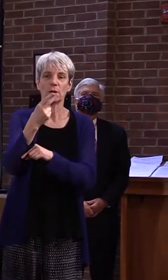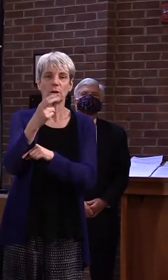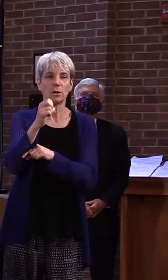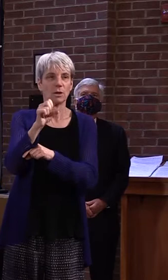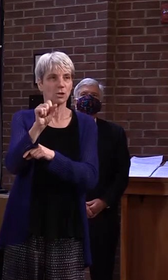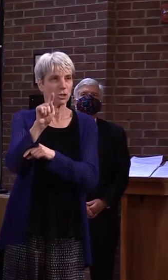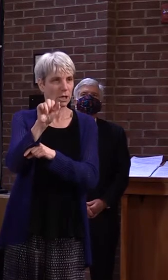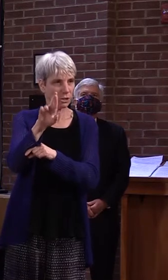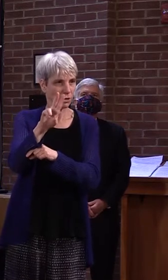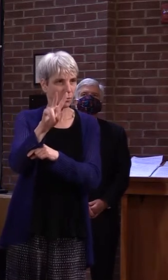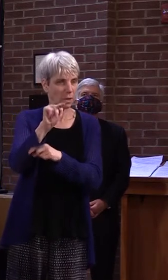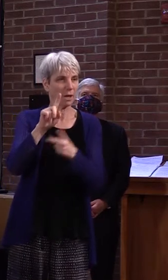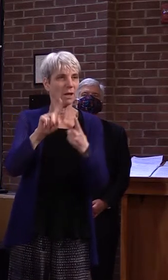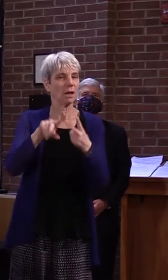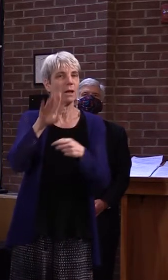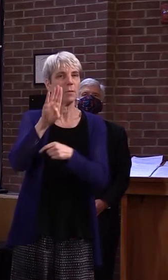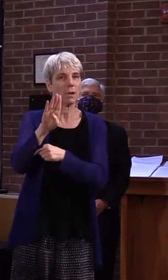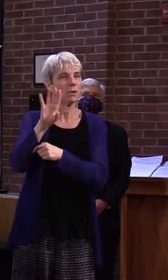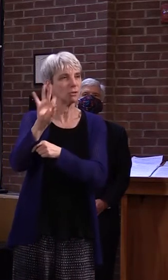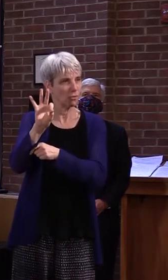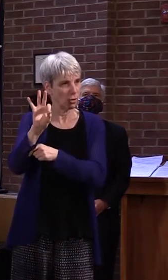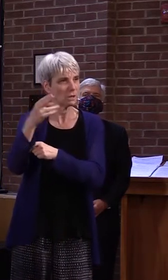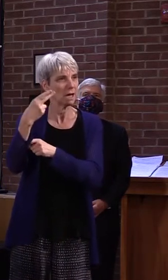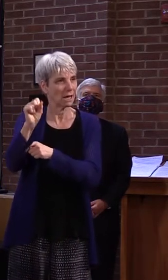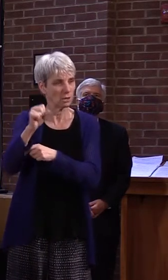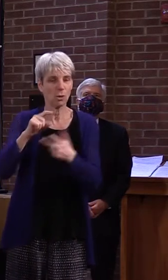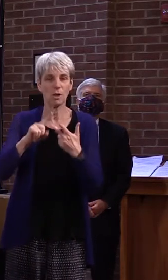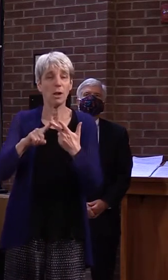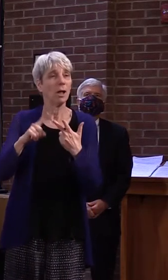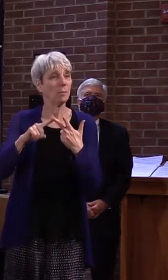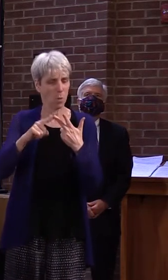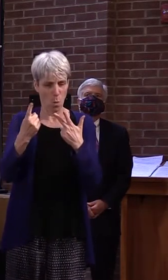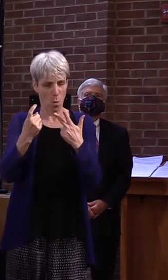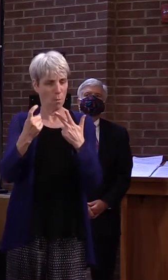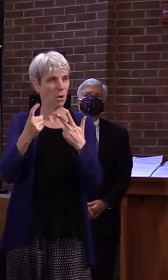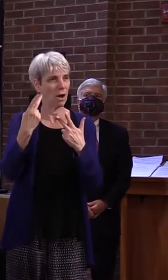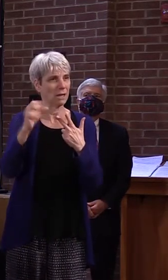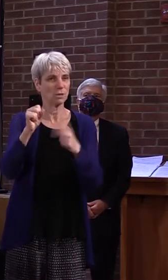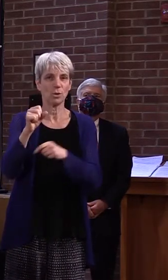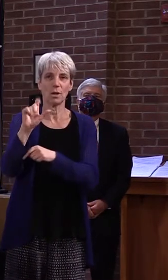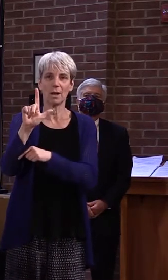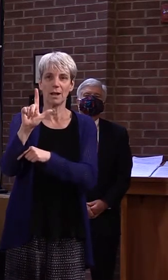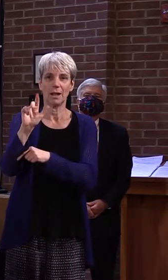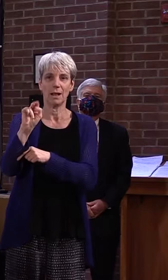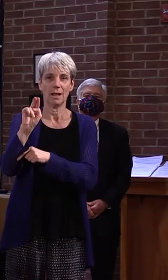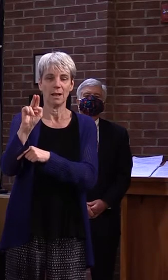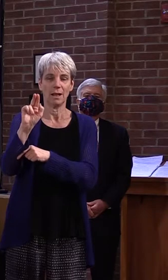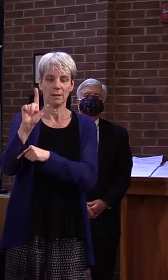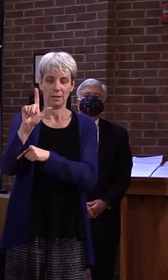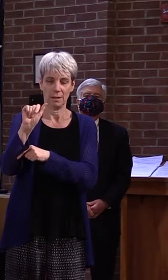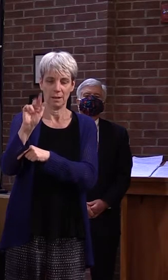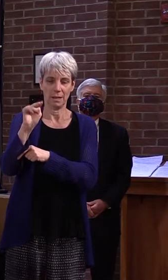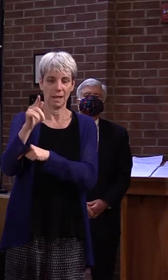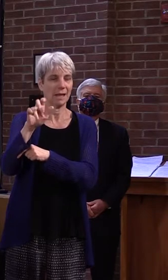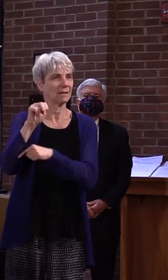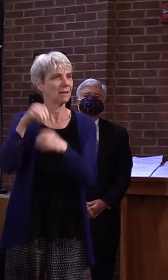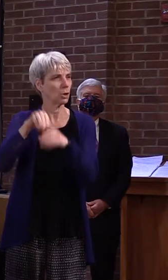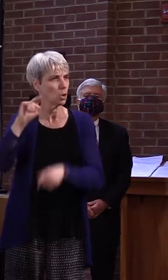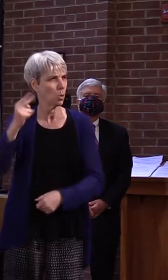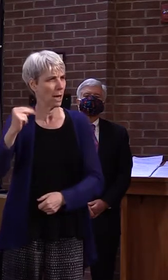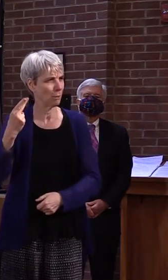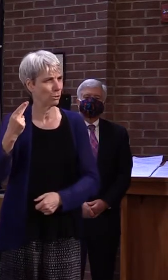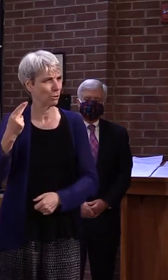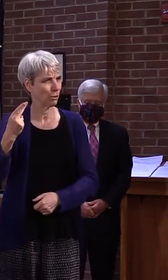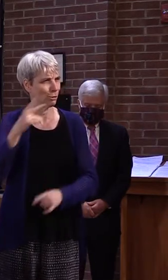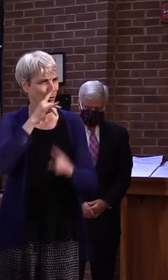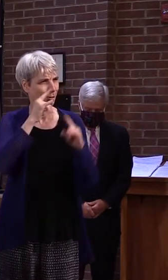High School, and Fall Mountain High School at Langdon, New Hampshire. The reopening plans for the tech center, therefore, had to be coordinated with